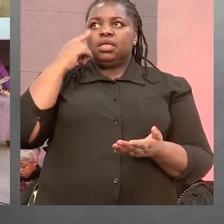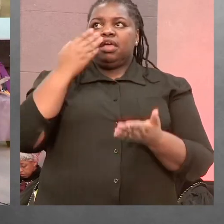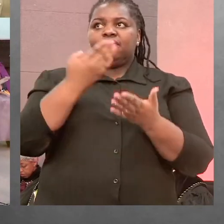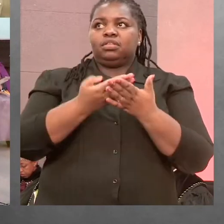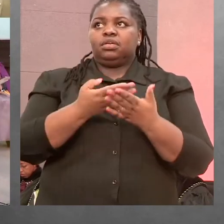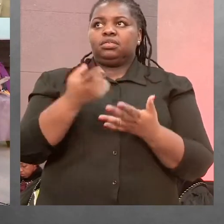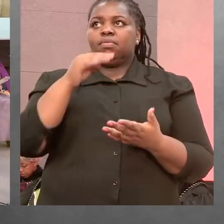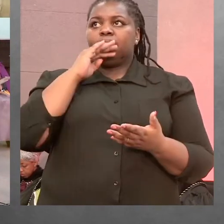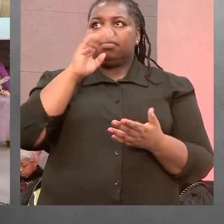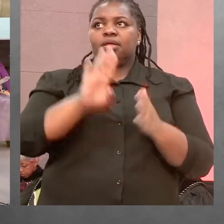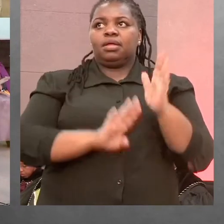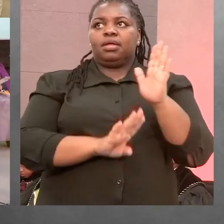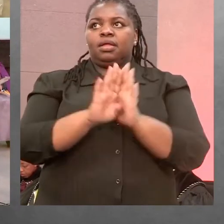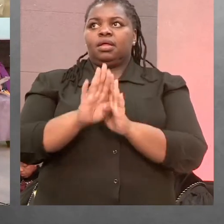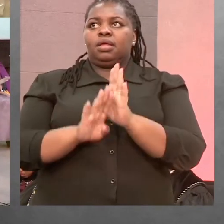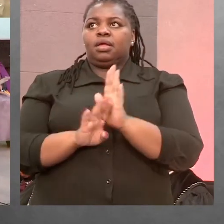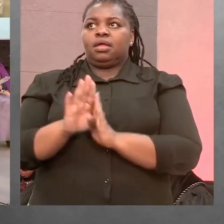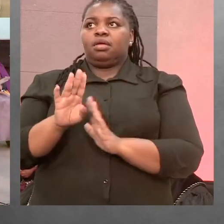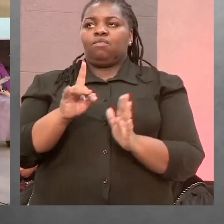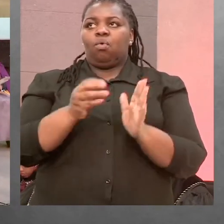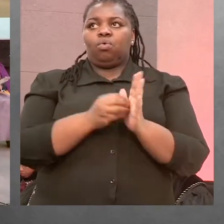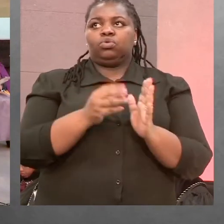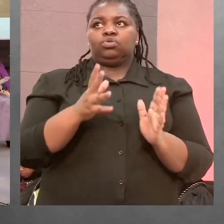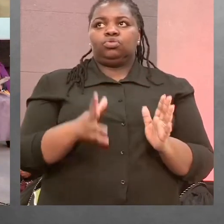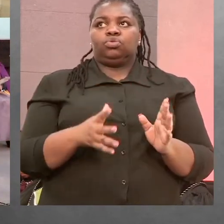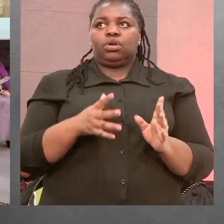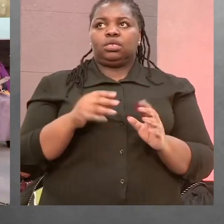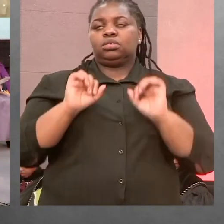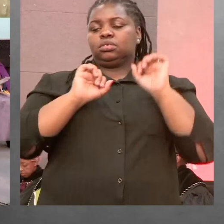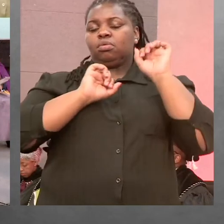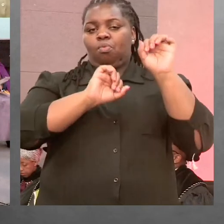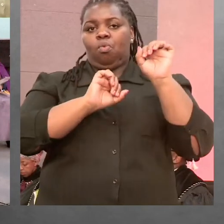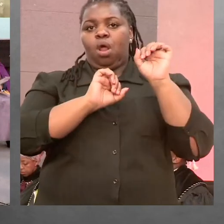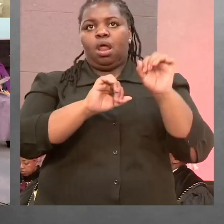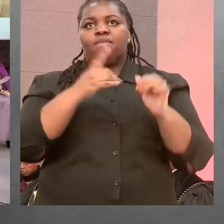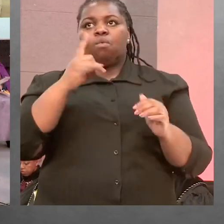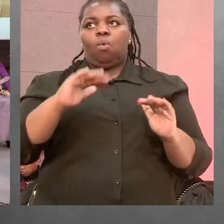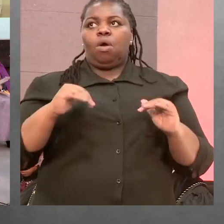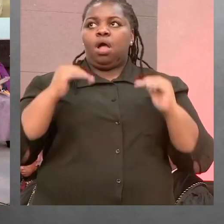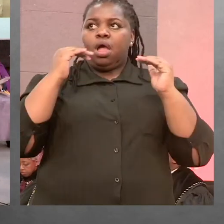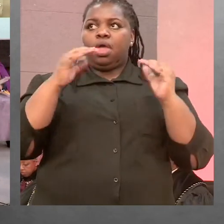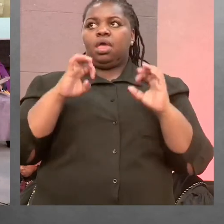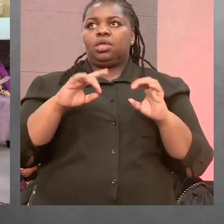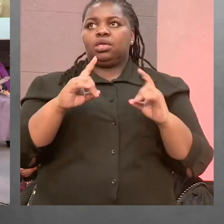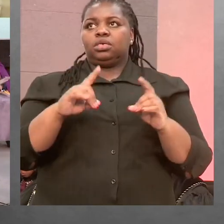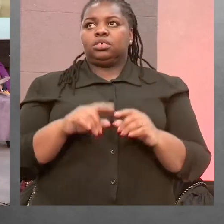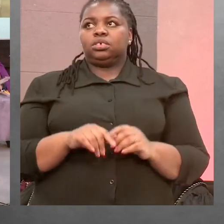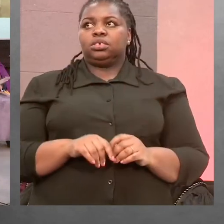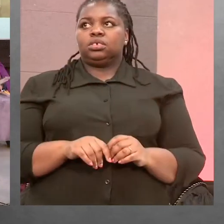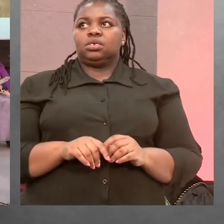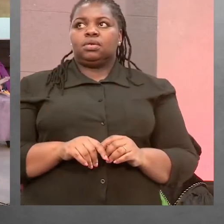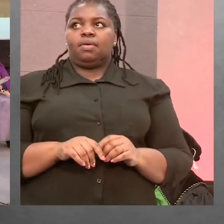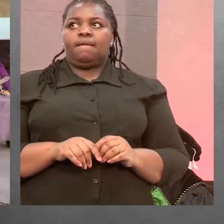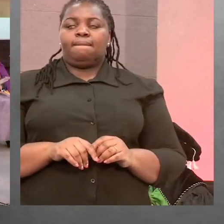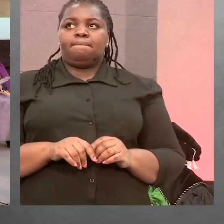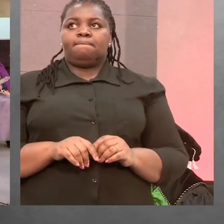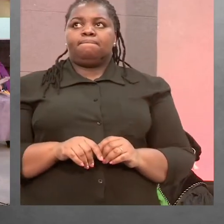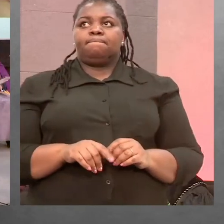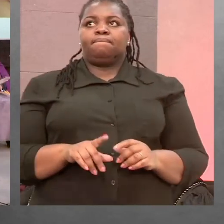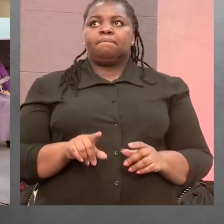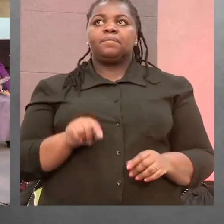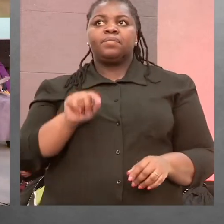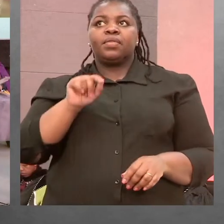the increasingly prevalent student protests across higher education institutions. During